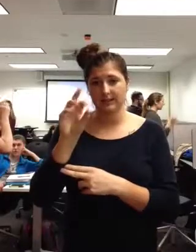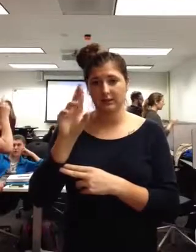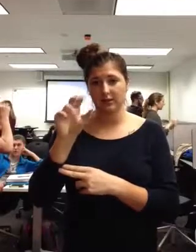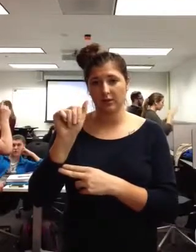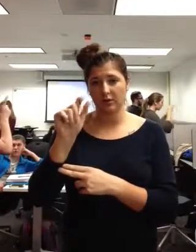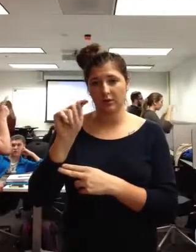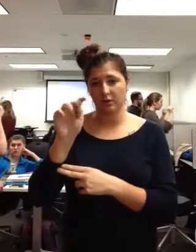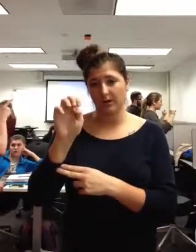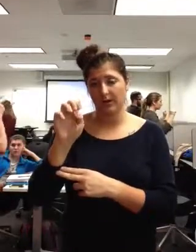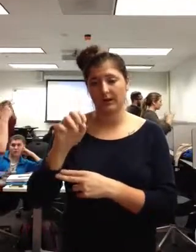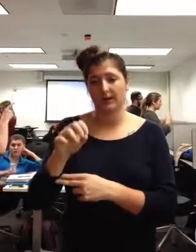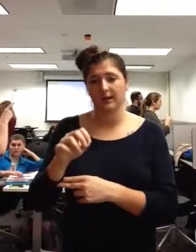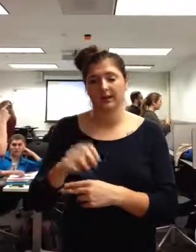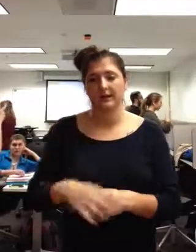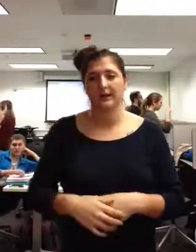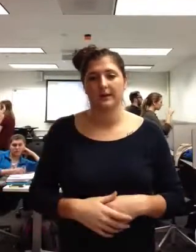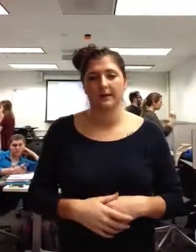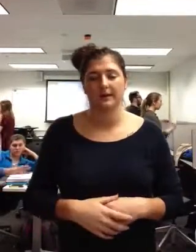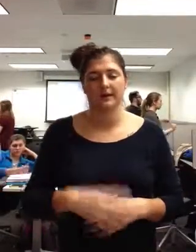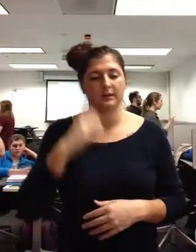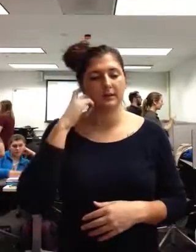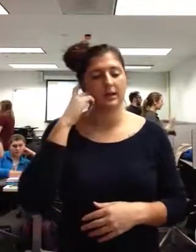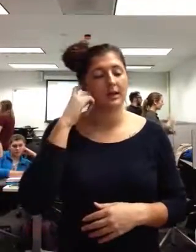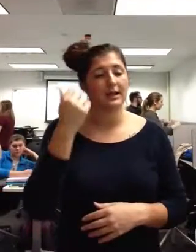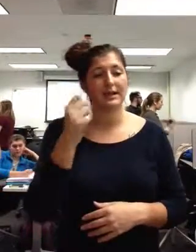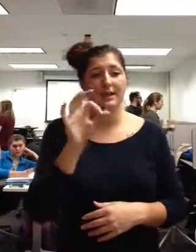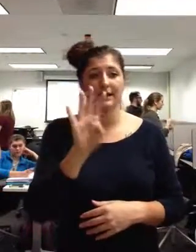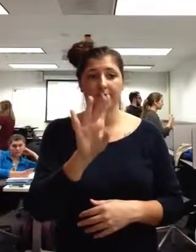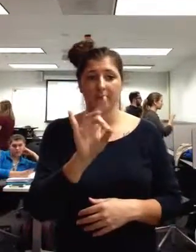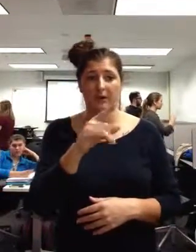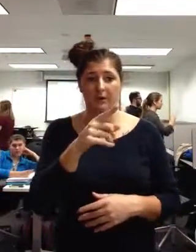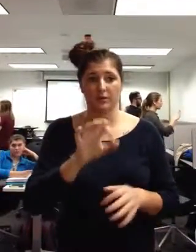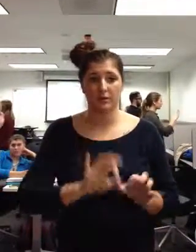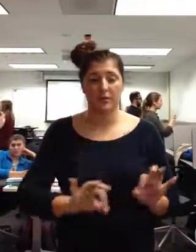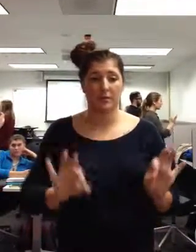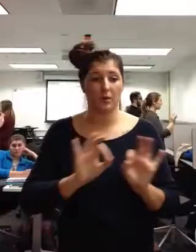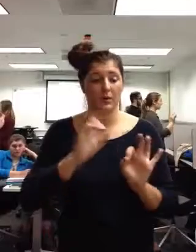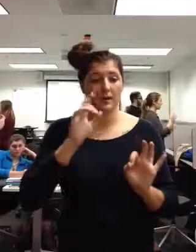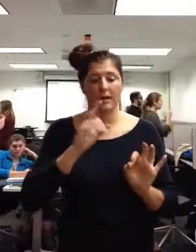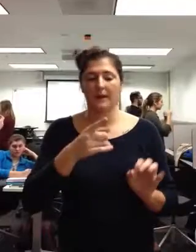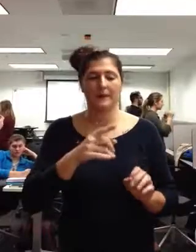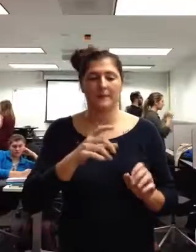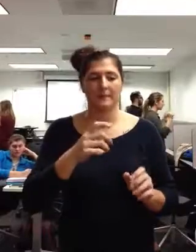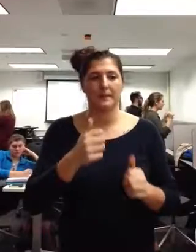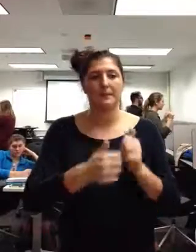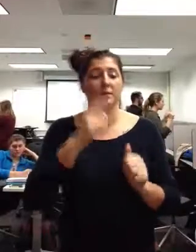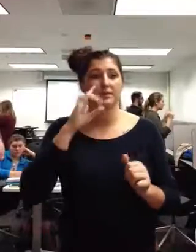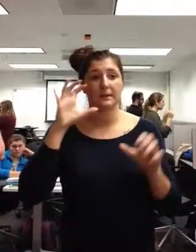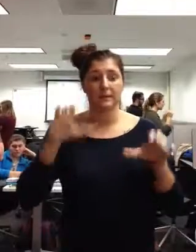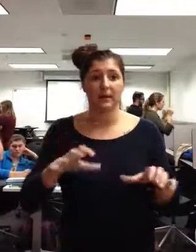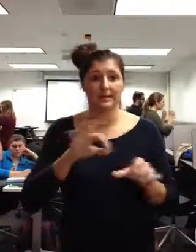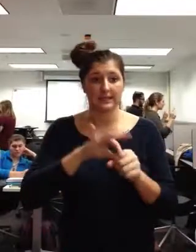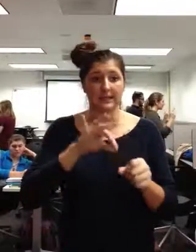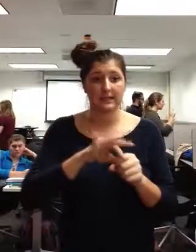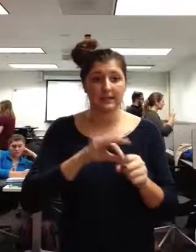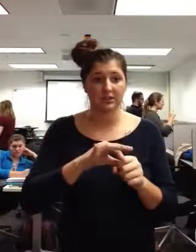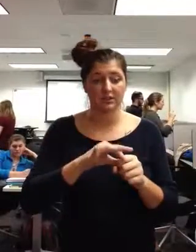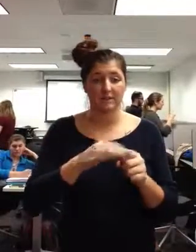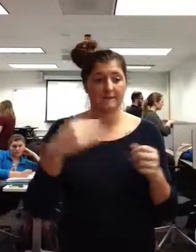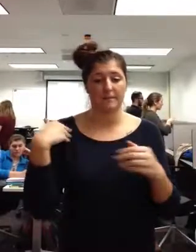year. Now, 1948 was probably the most surprising presidential election of the entire 20th century, because